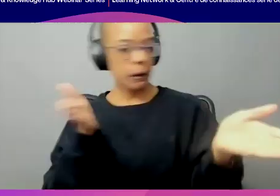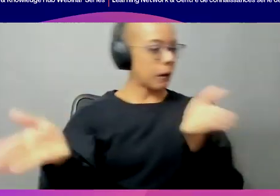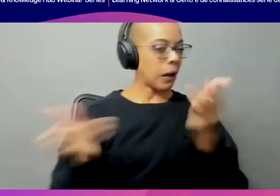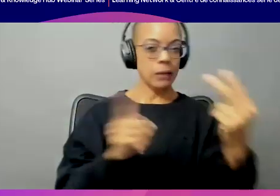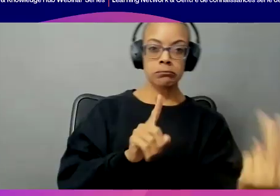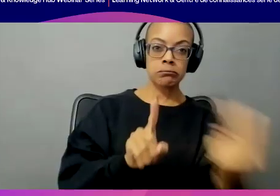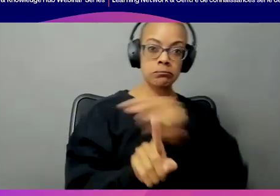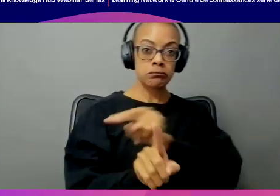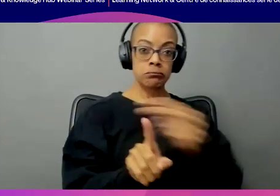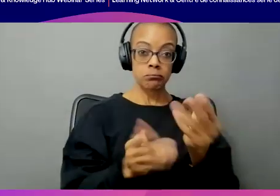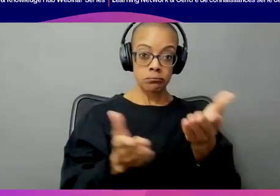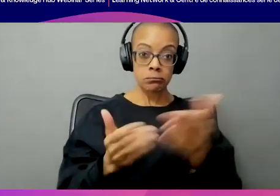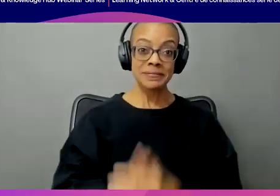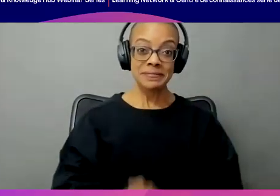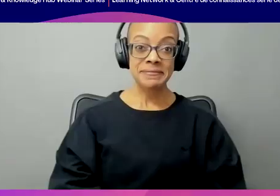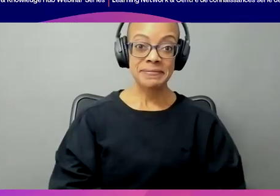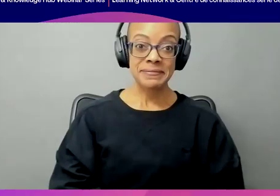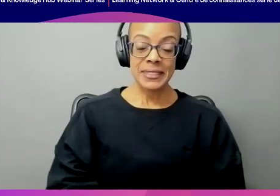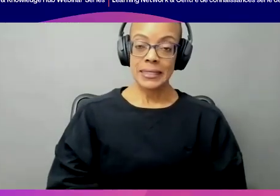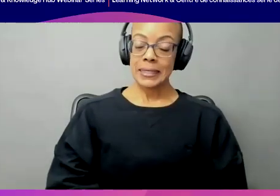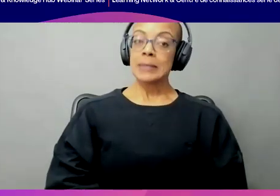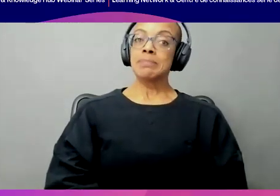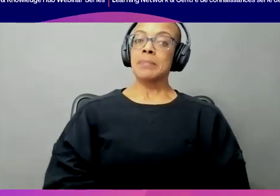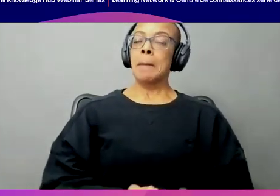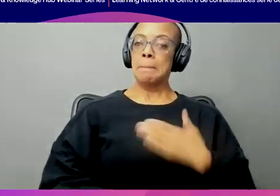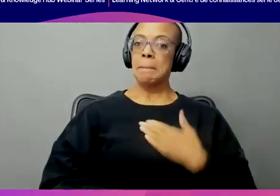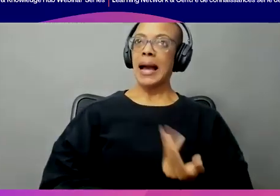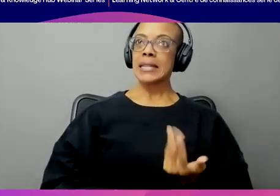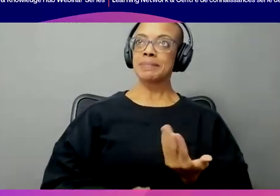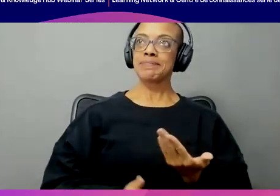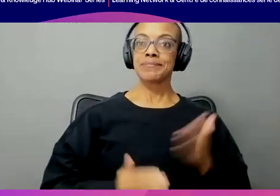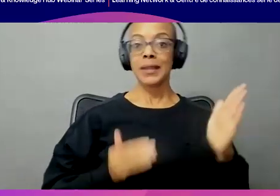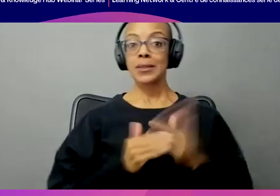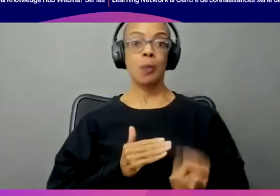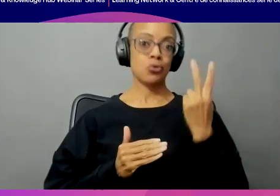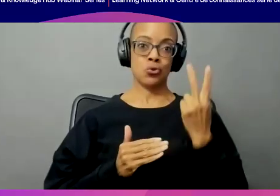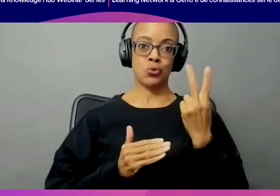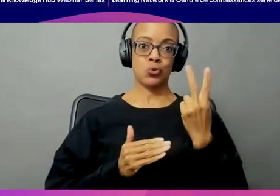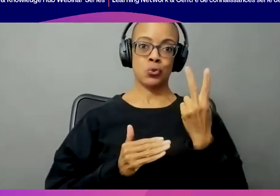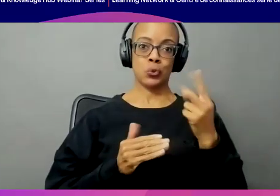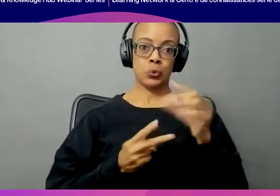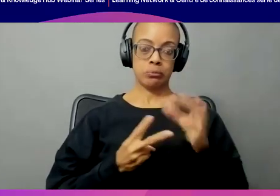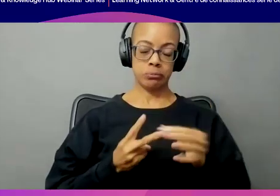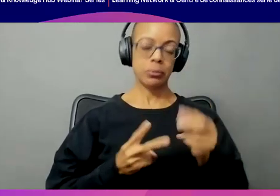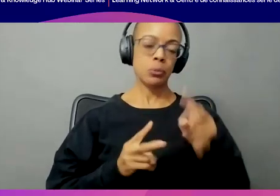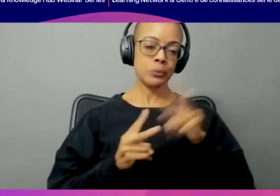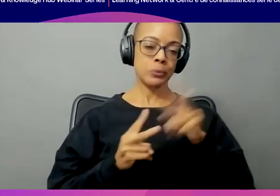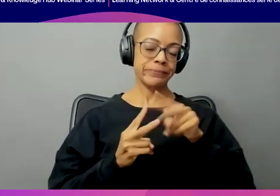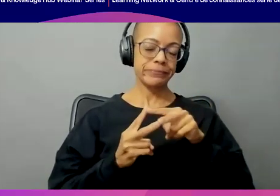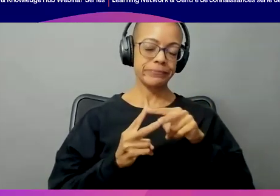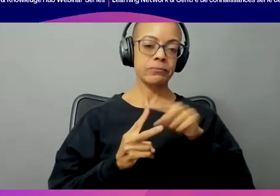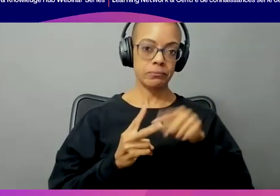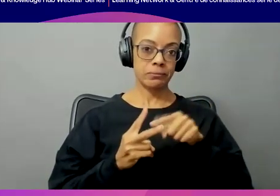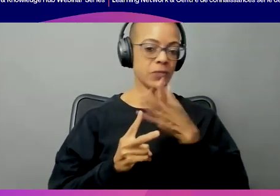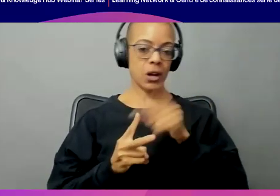Well, one of my two big main points, I would say, one I already made, which is the issue of